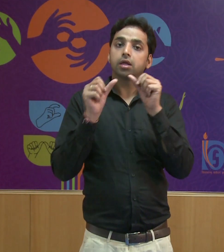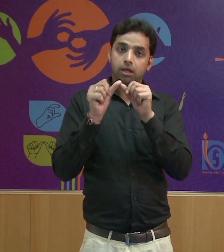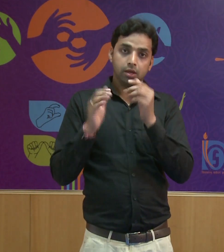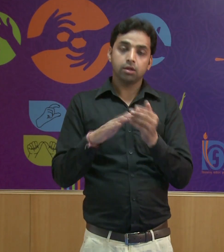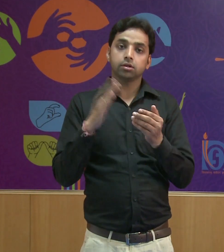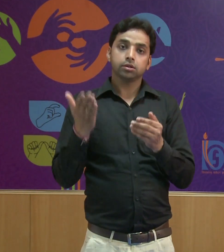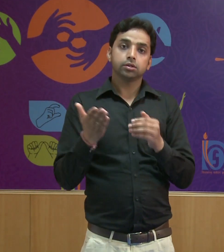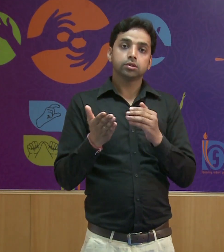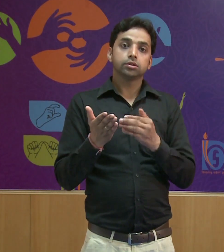Thailand,